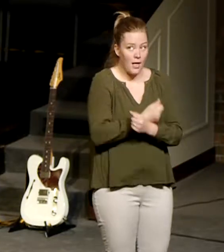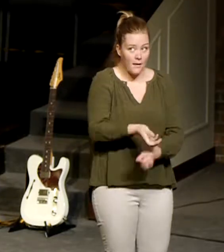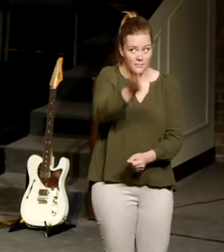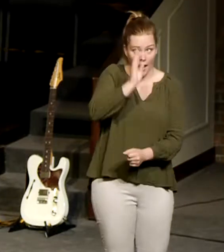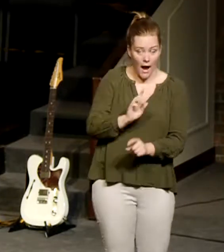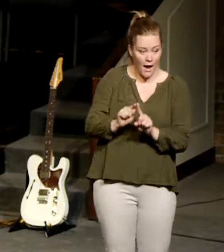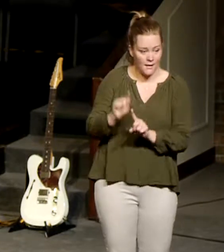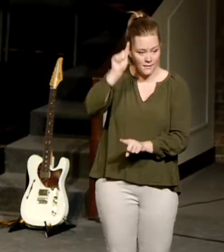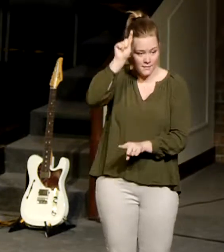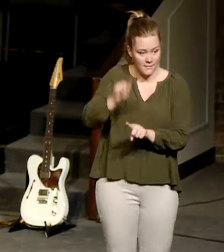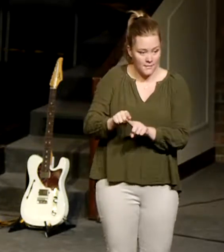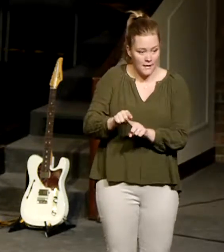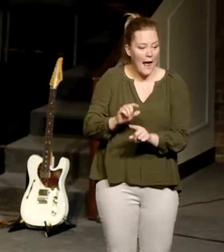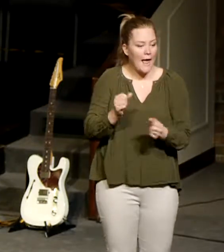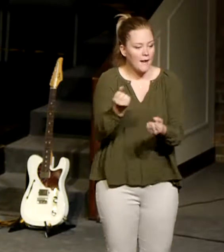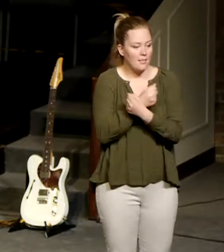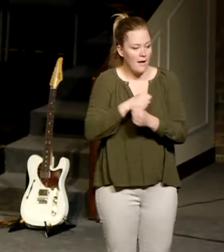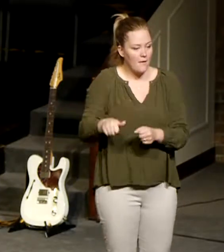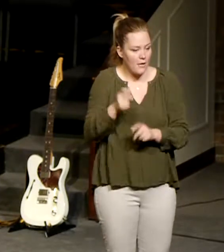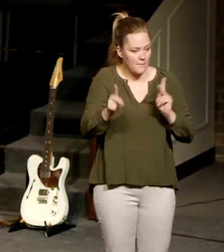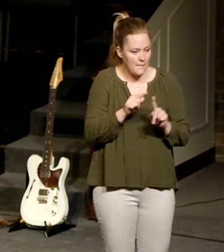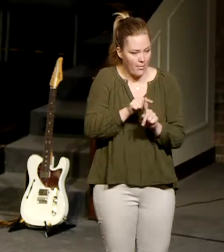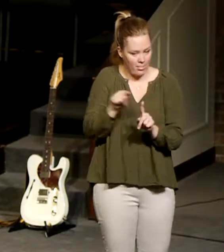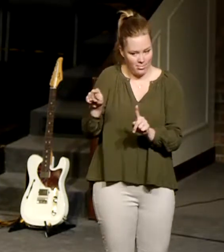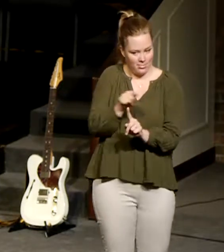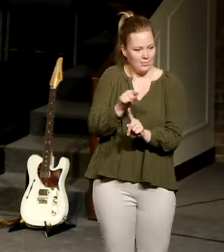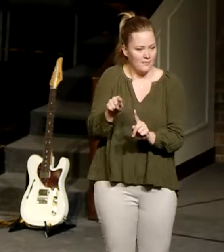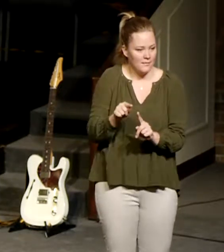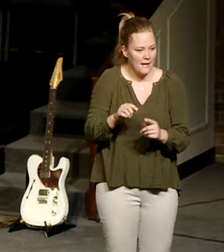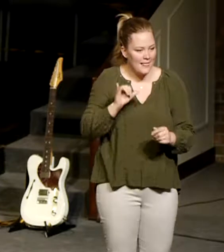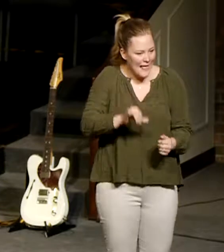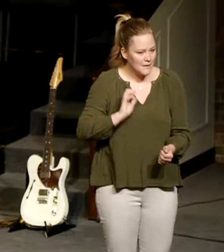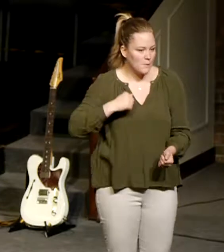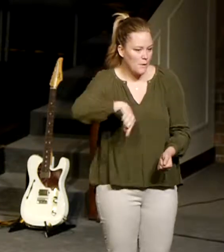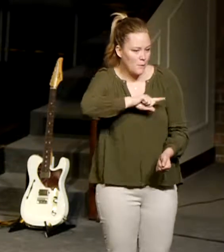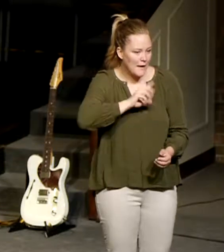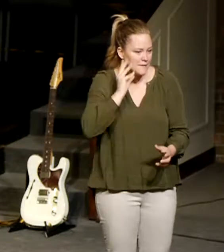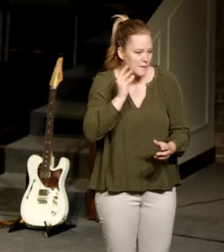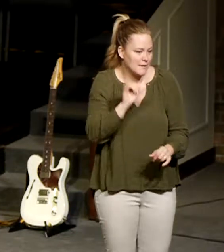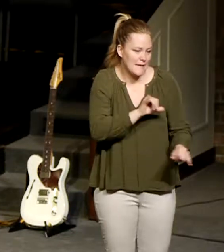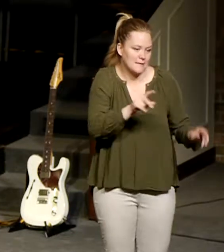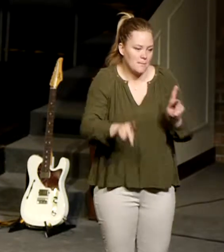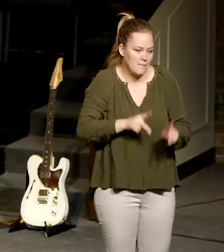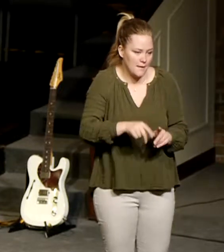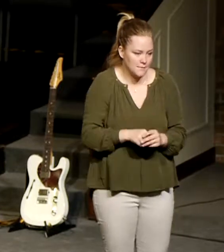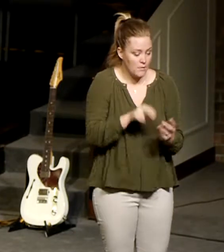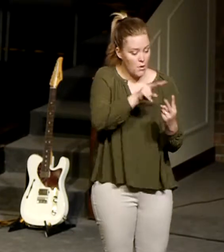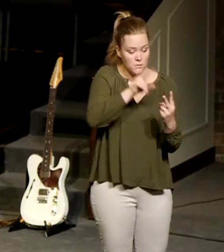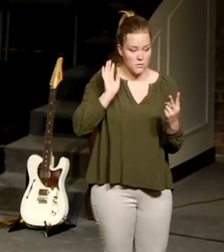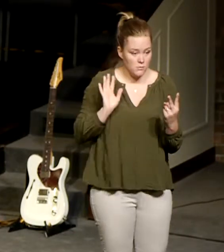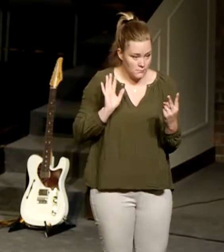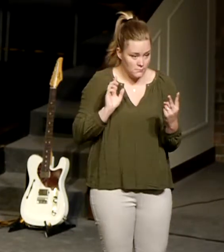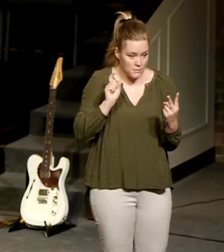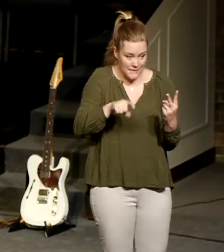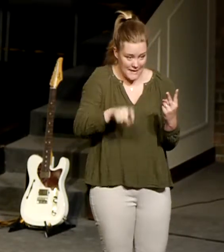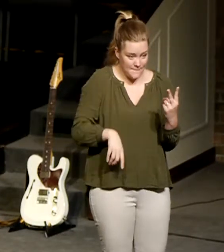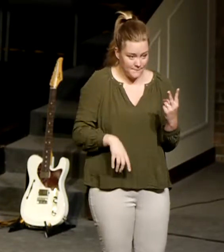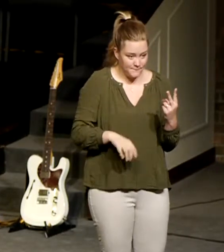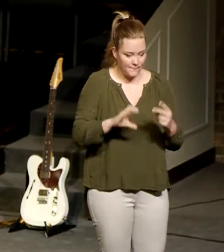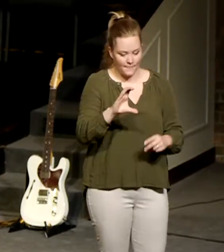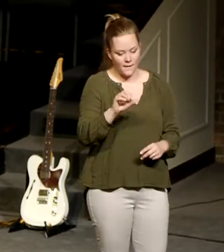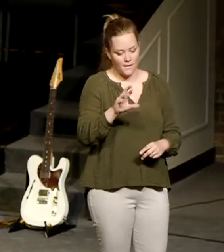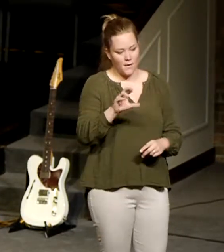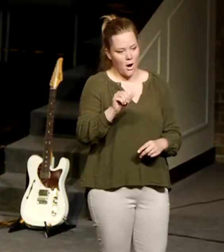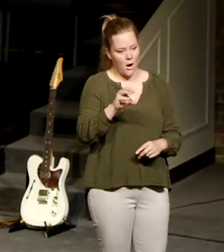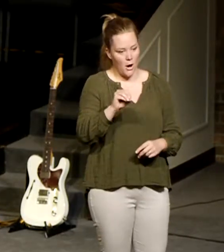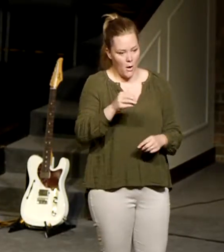The hardest things that we can do. The hardest things we battle with as human beings. Get those two. That's what you need. Two things. Cargo. Get rid of the